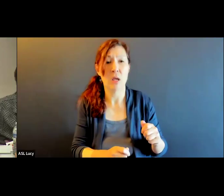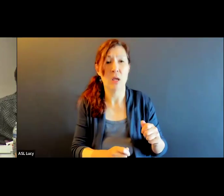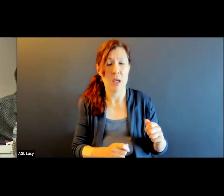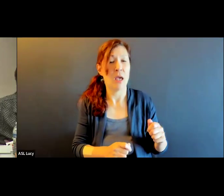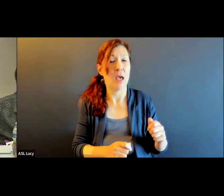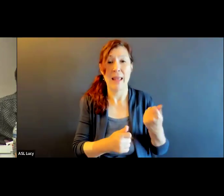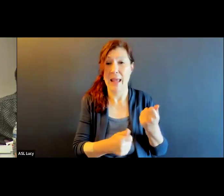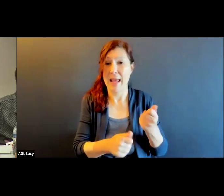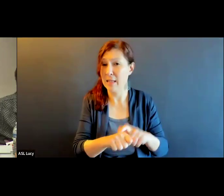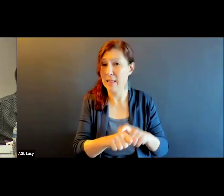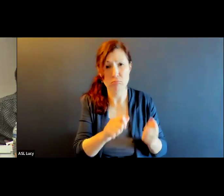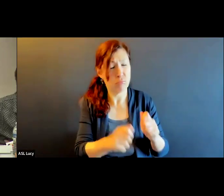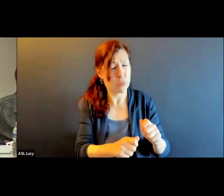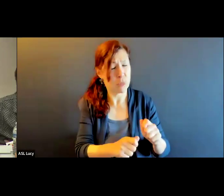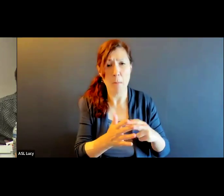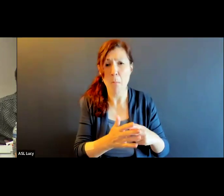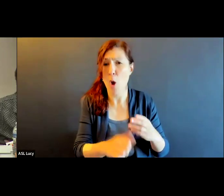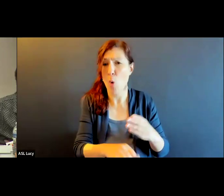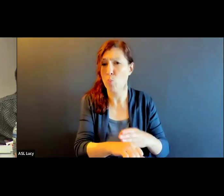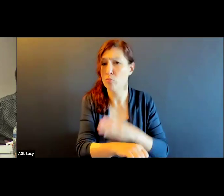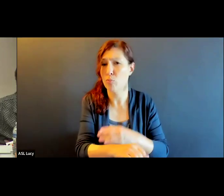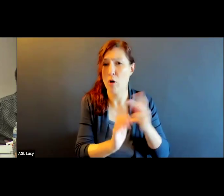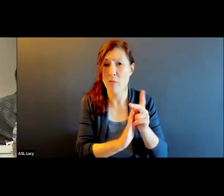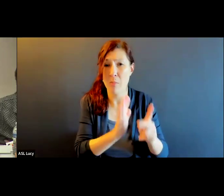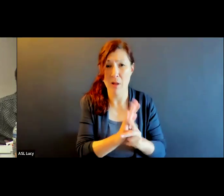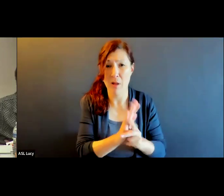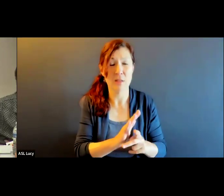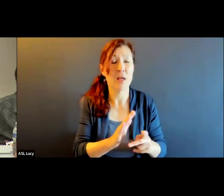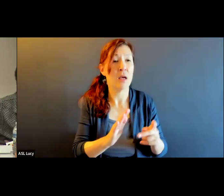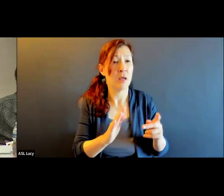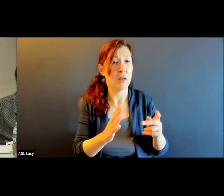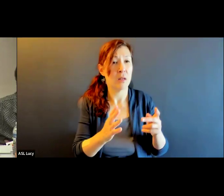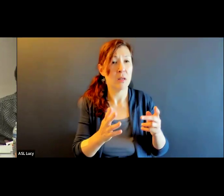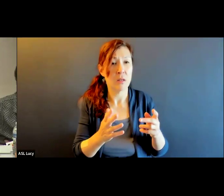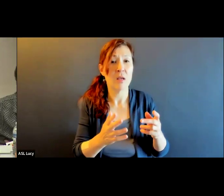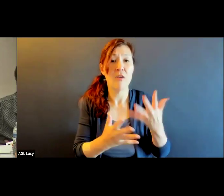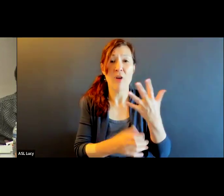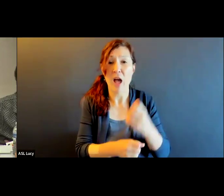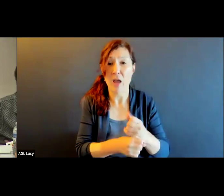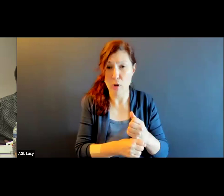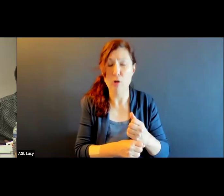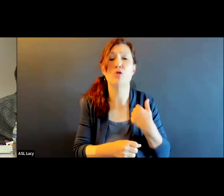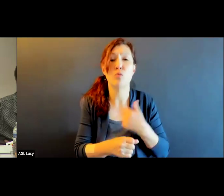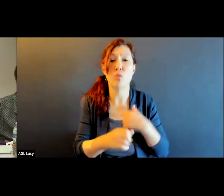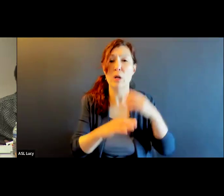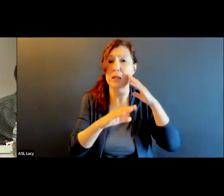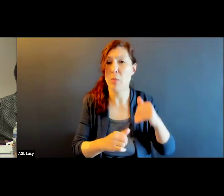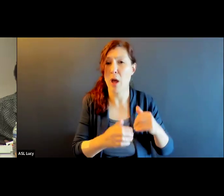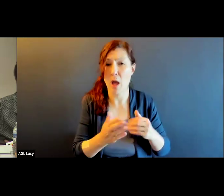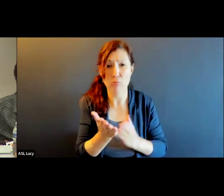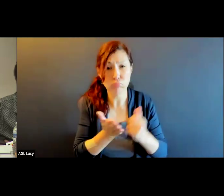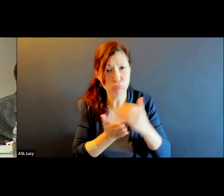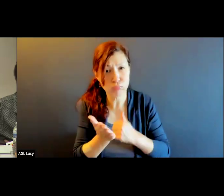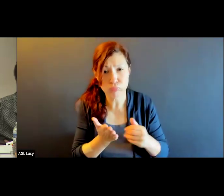policy. The policy provides a provision for a thorough review after 5 years. We are now at that